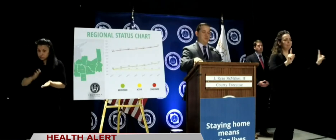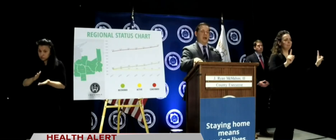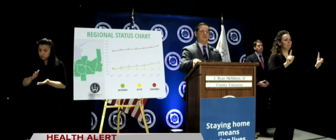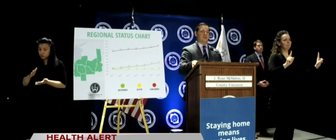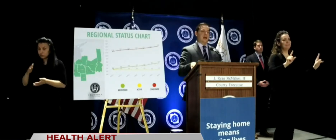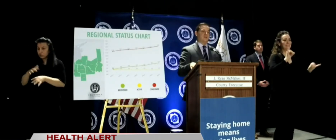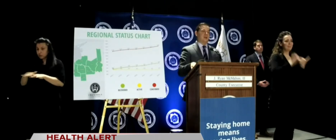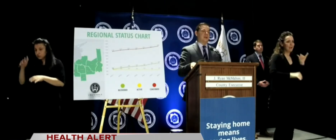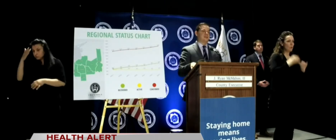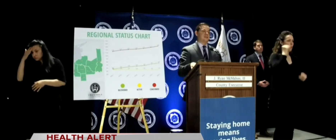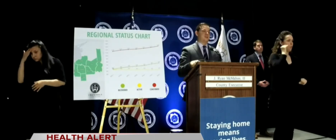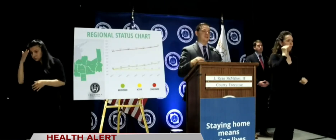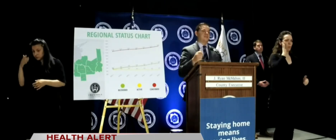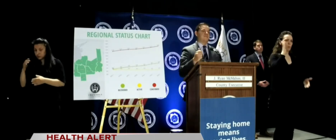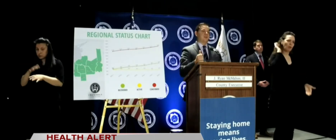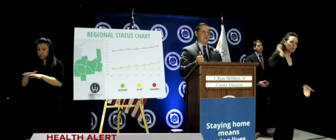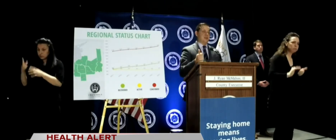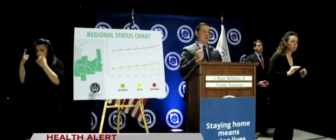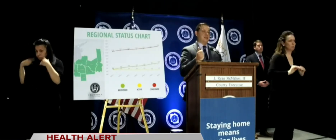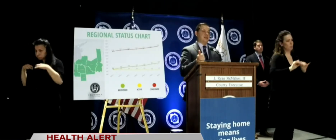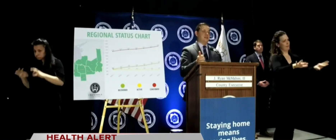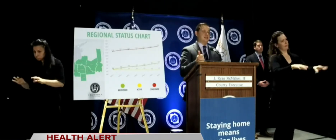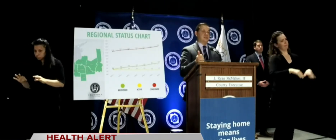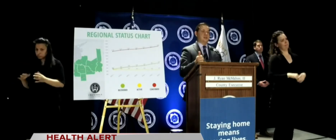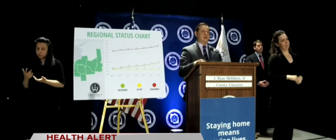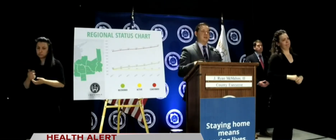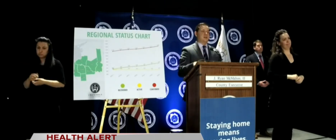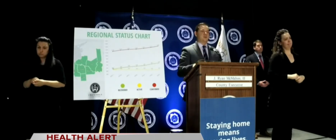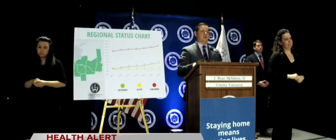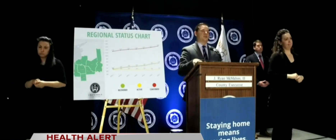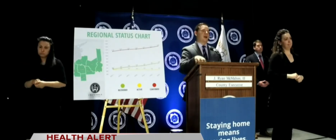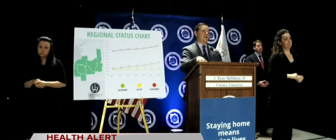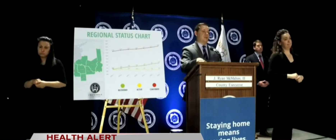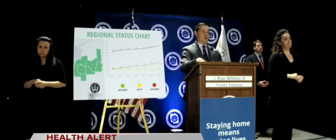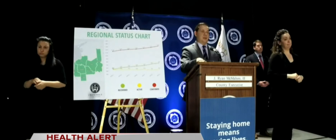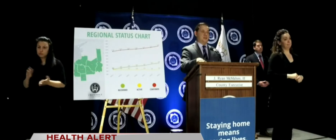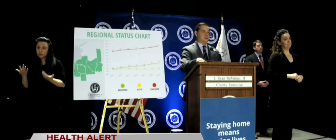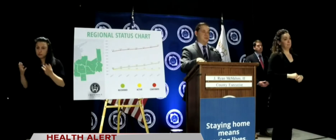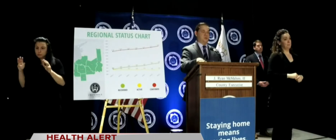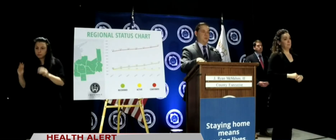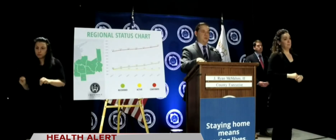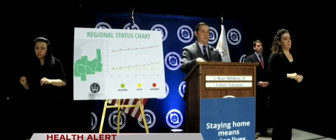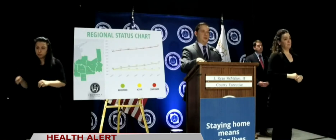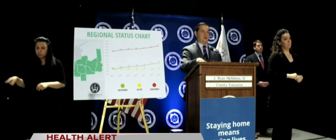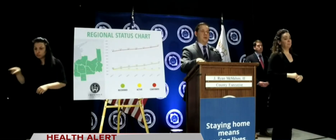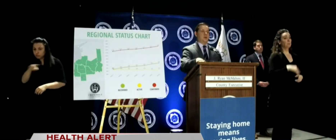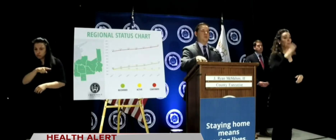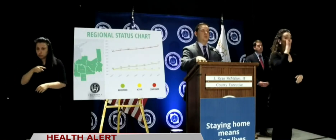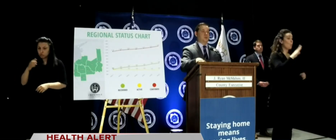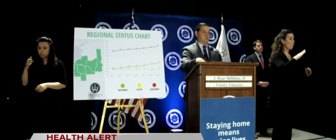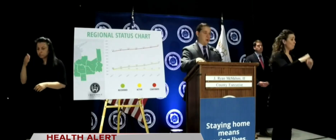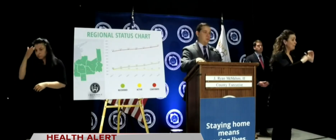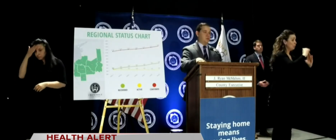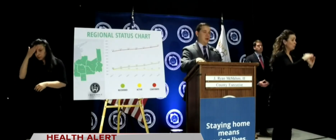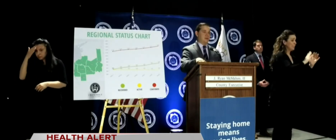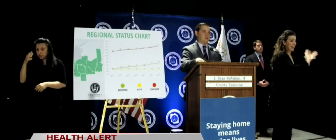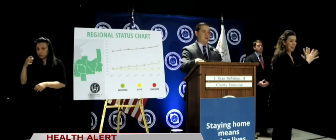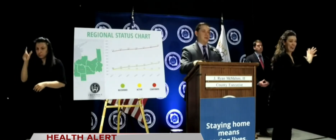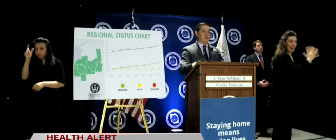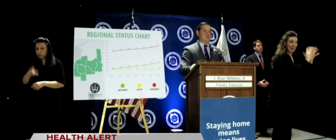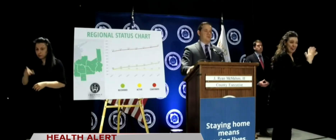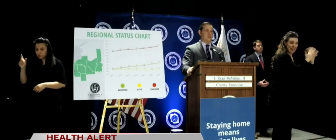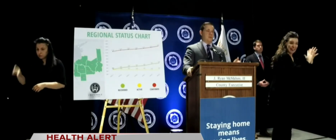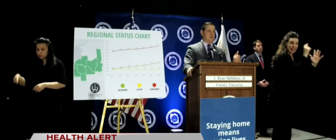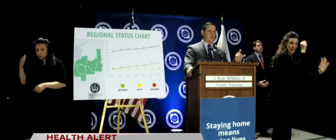what's been driving a lot of our cases are these affiliated cases. These weren't driving our cases 2-3 weeks ago. Community spread was driving